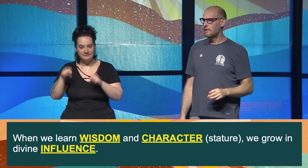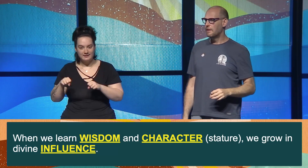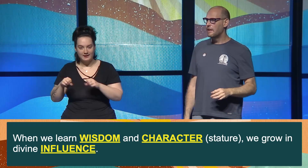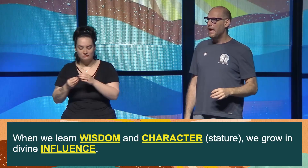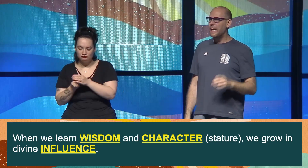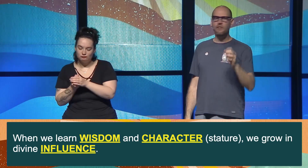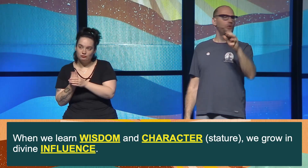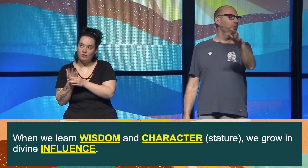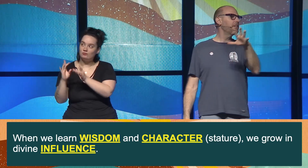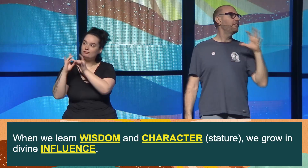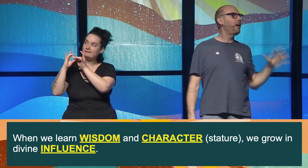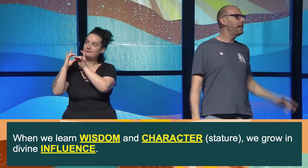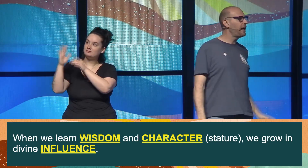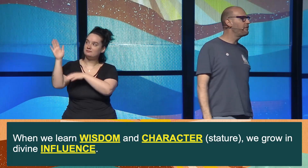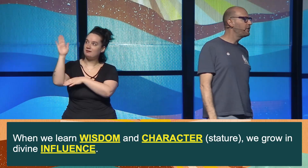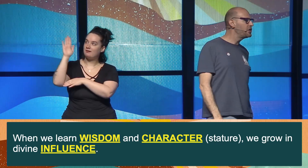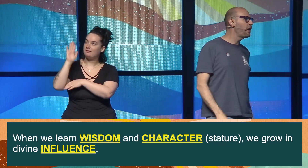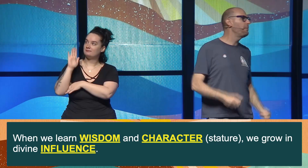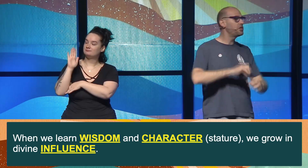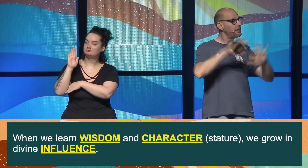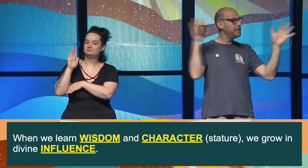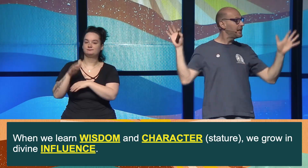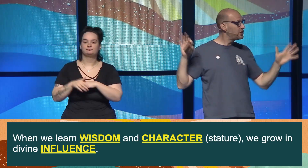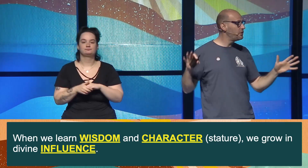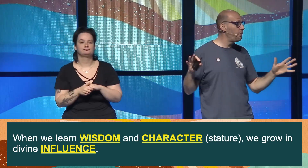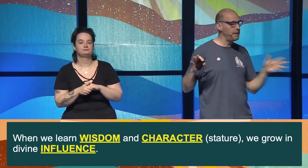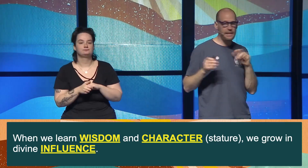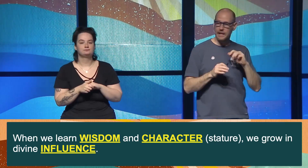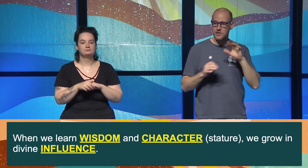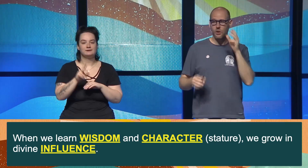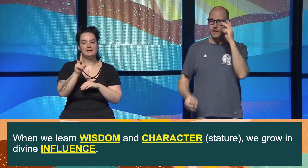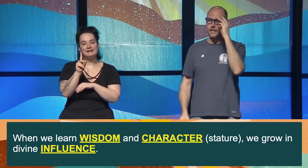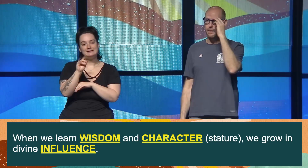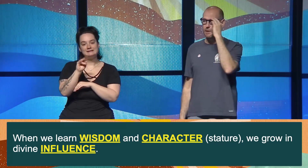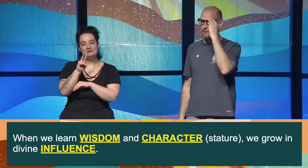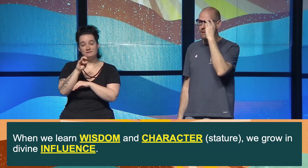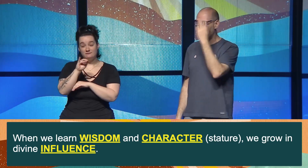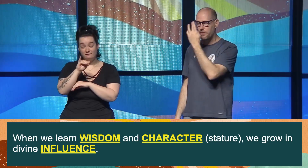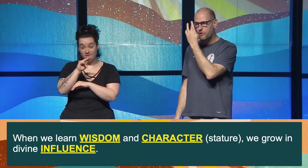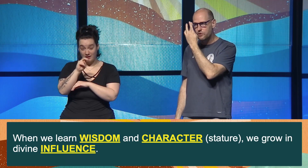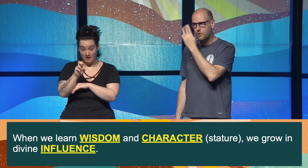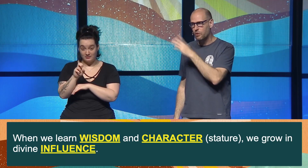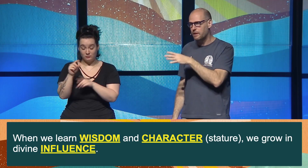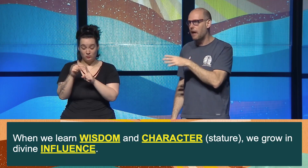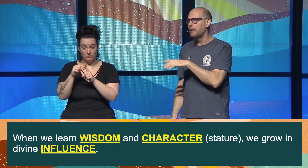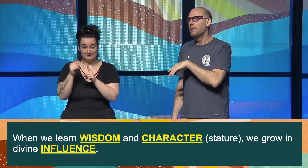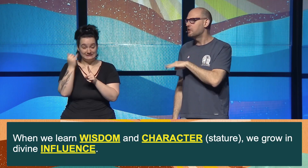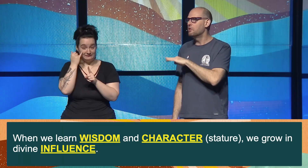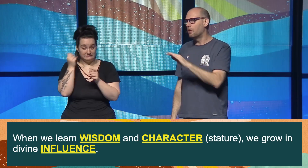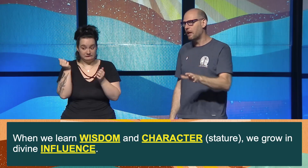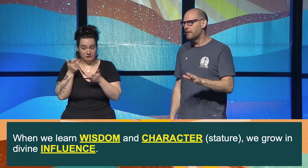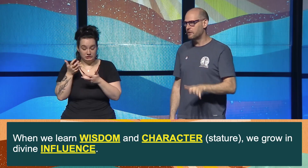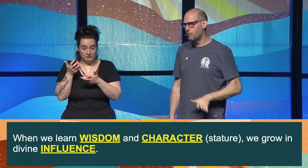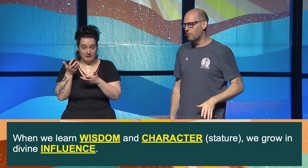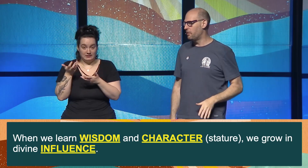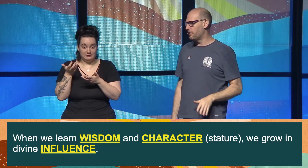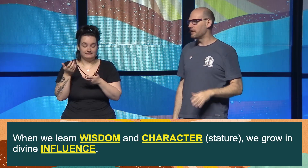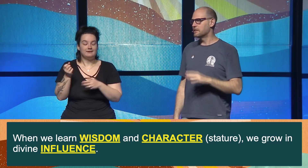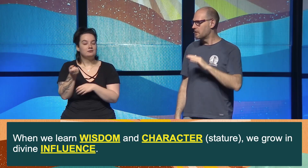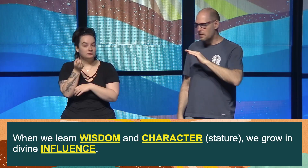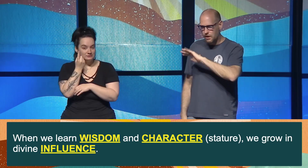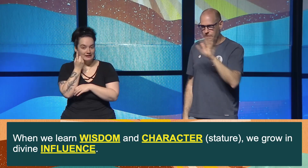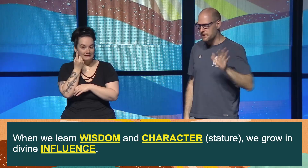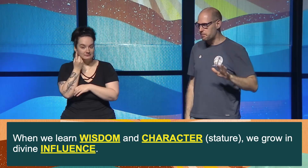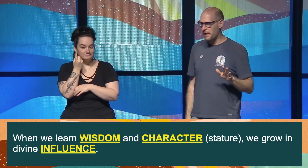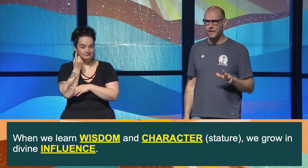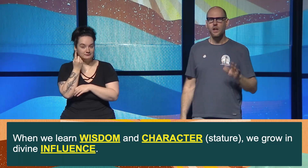influence. And if the word divine kind of freaks you out because you think that's too open-ended, I totally get it, because people have used the word God to do all kinds of horrible